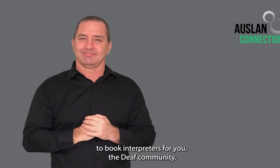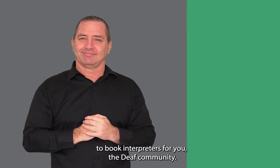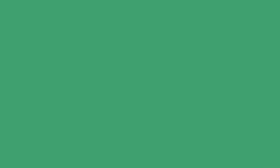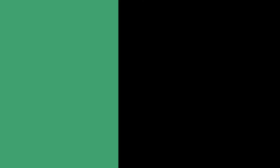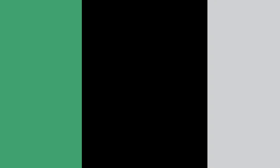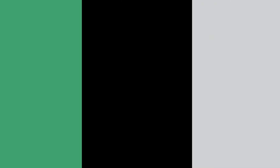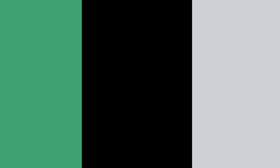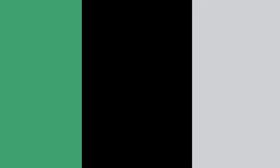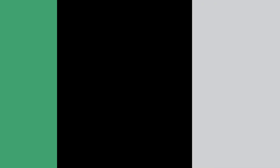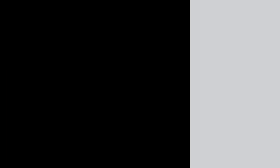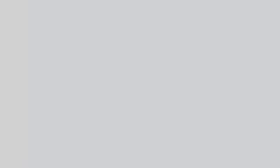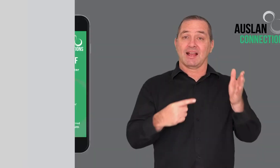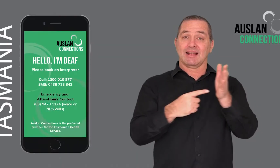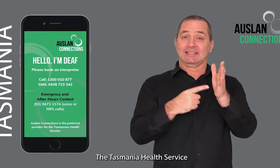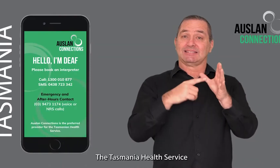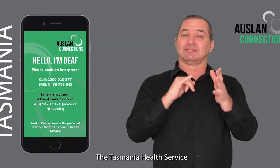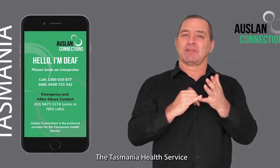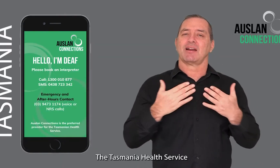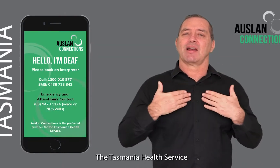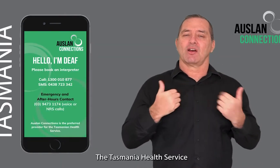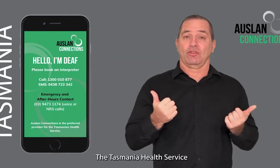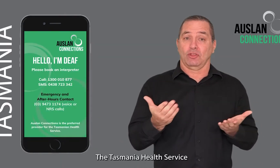community. So Tasmania Health Service